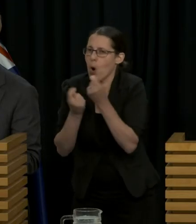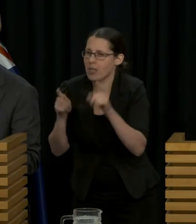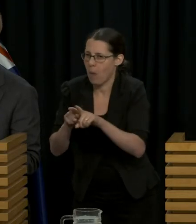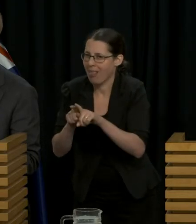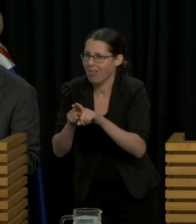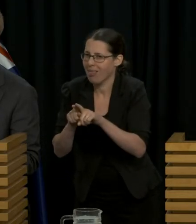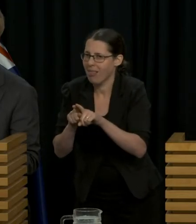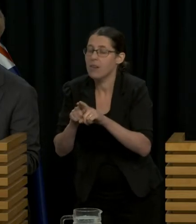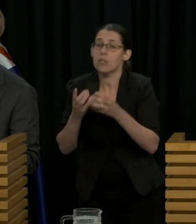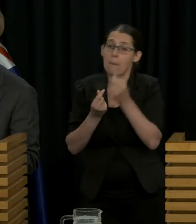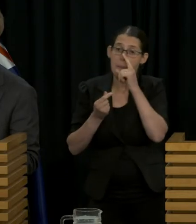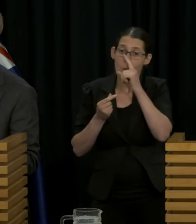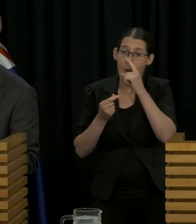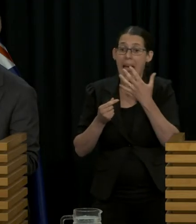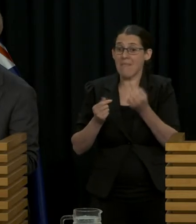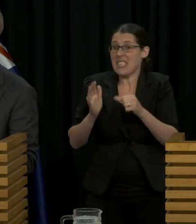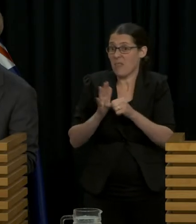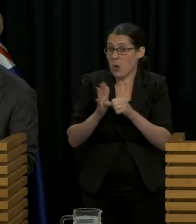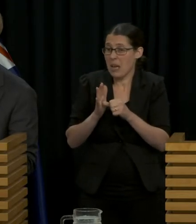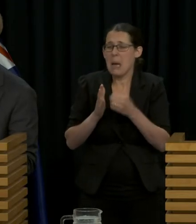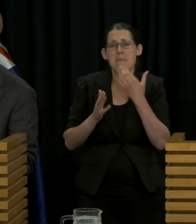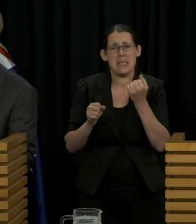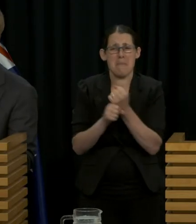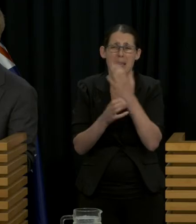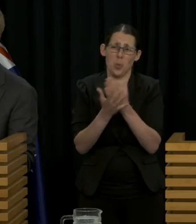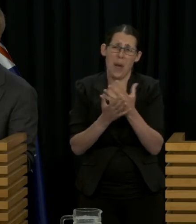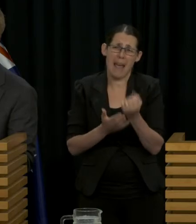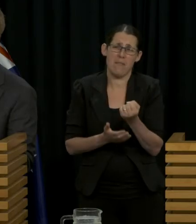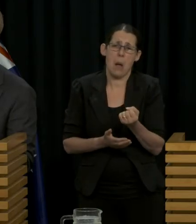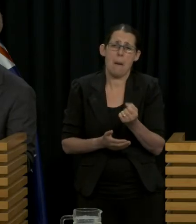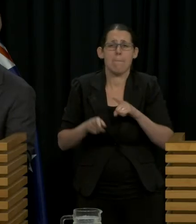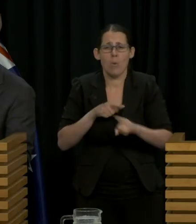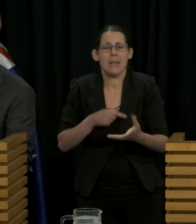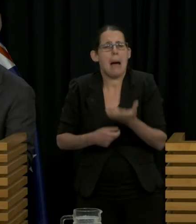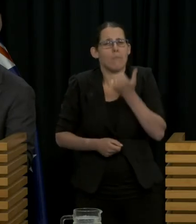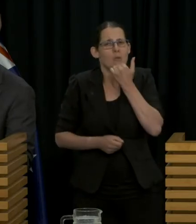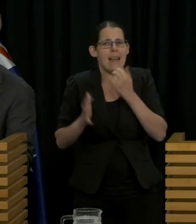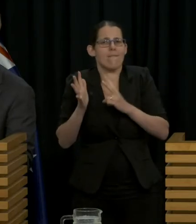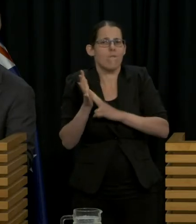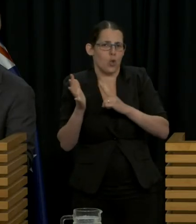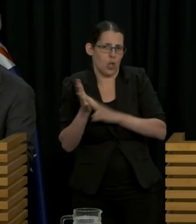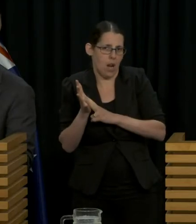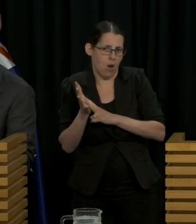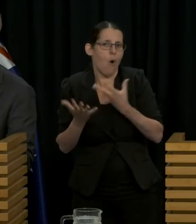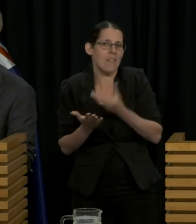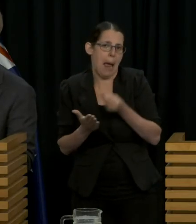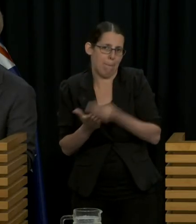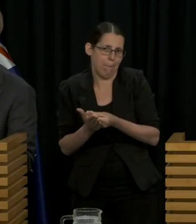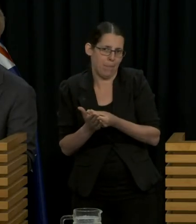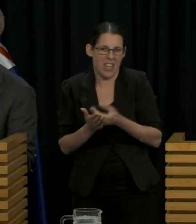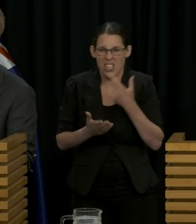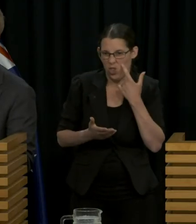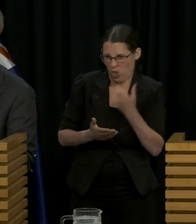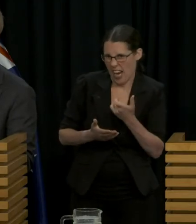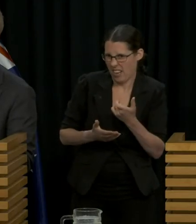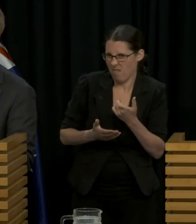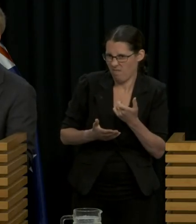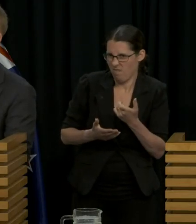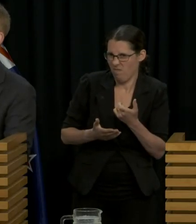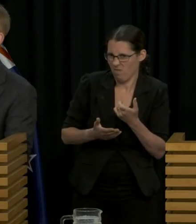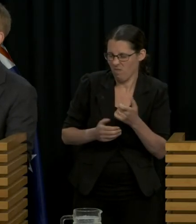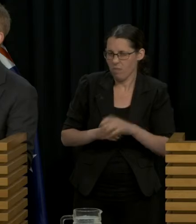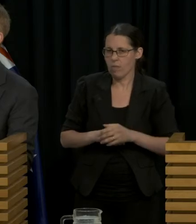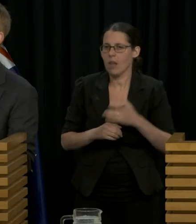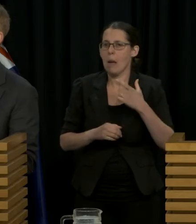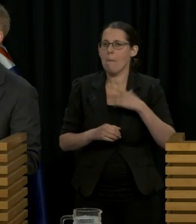who are having difficulty, please make sure you've got the latest version. That's the first piece of advice. Check that you've downloaded and installed the latest version of the app,